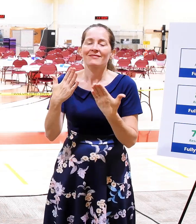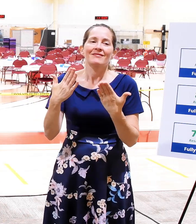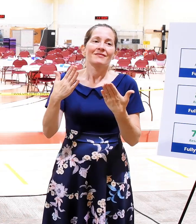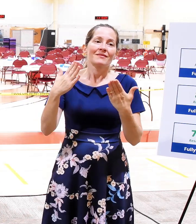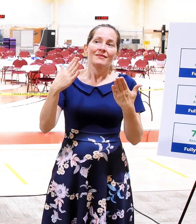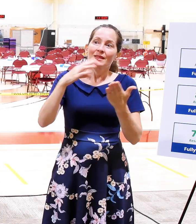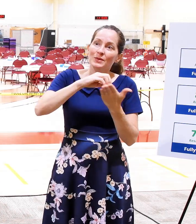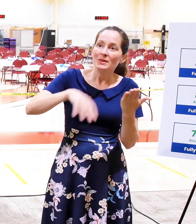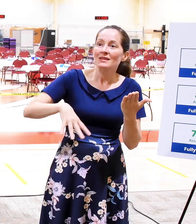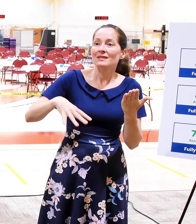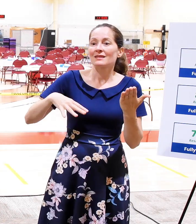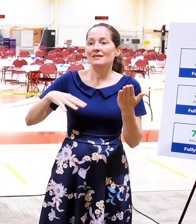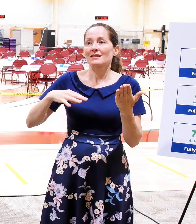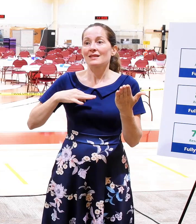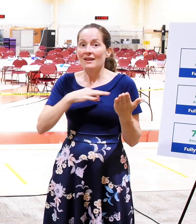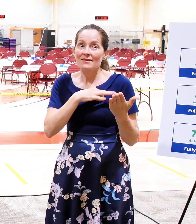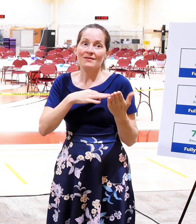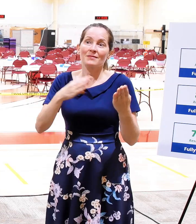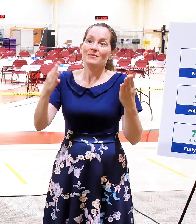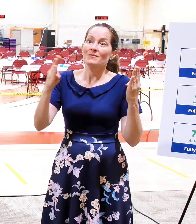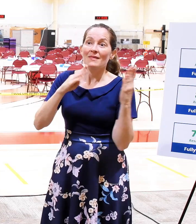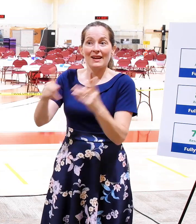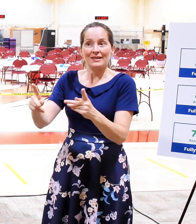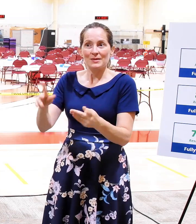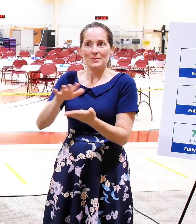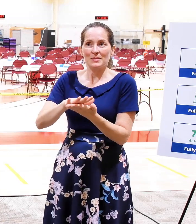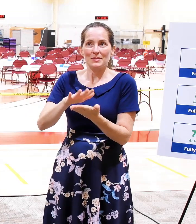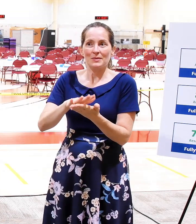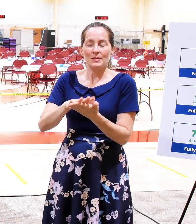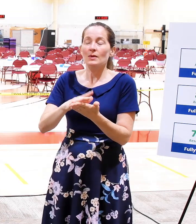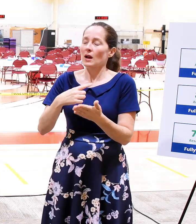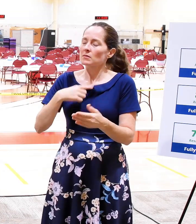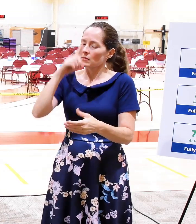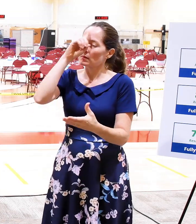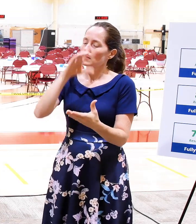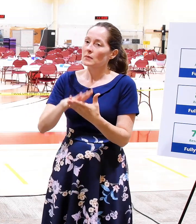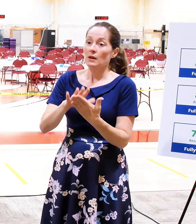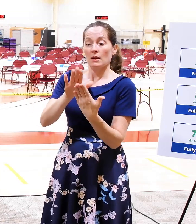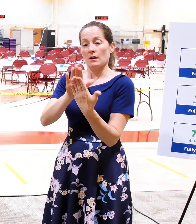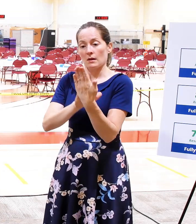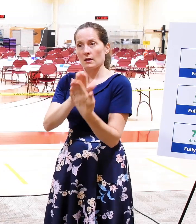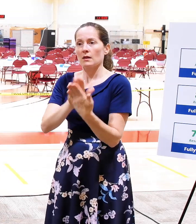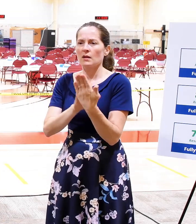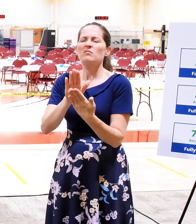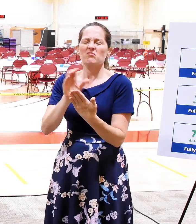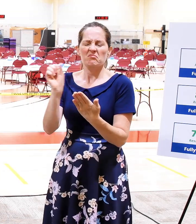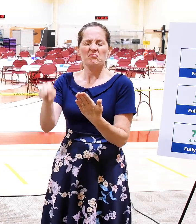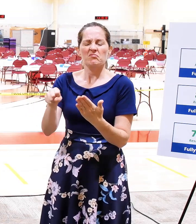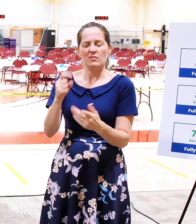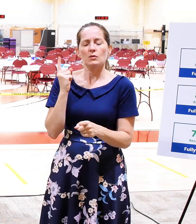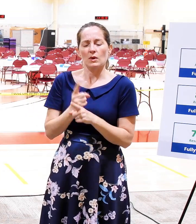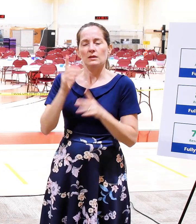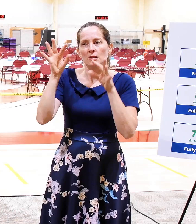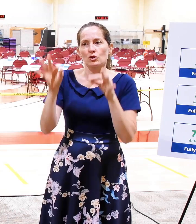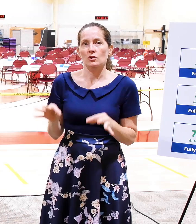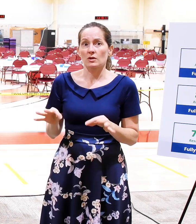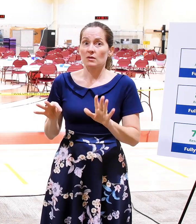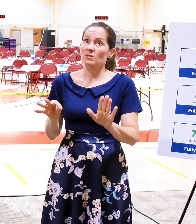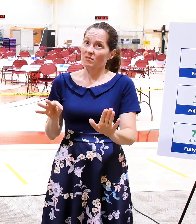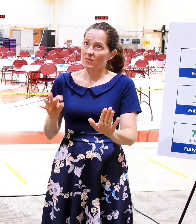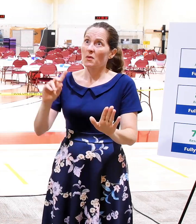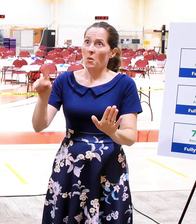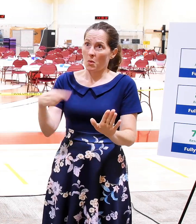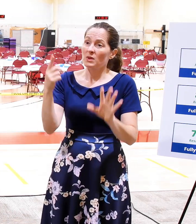firmly believe that providing in-person instruction for all of our students is the right decision and is the only